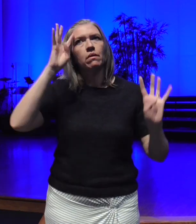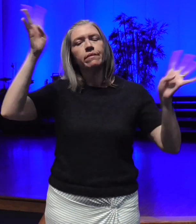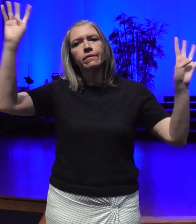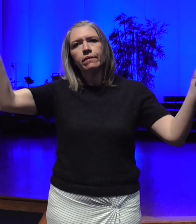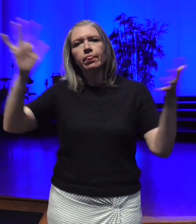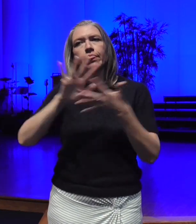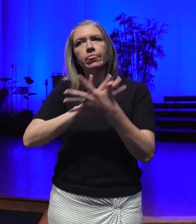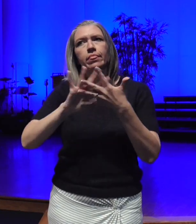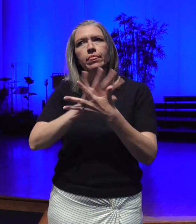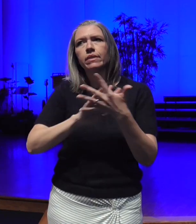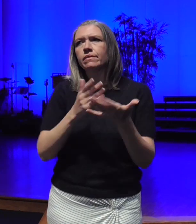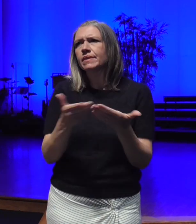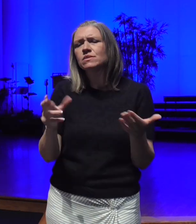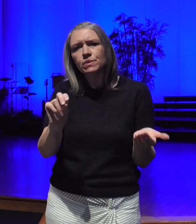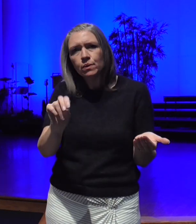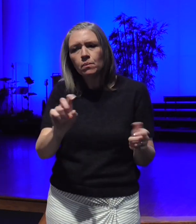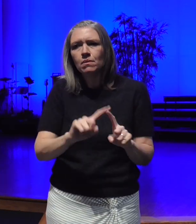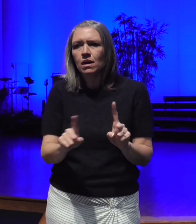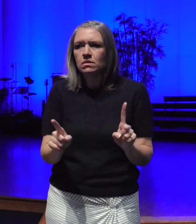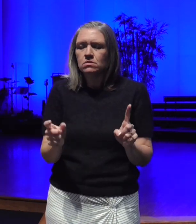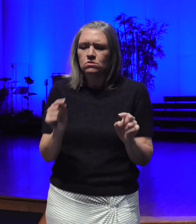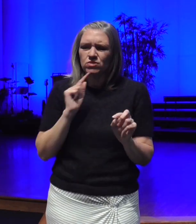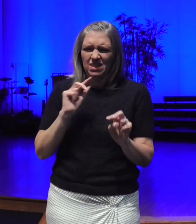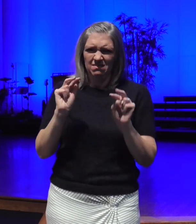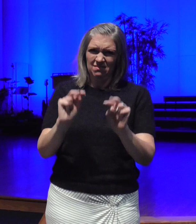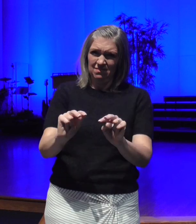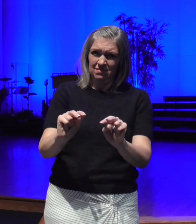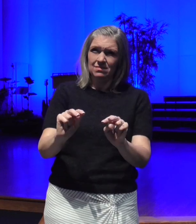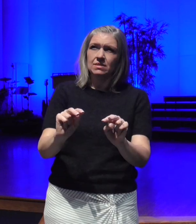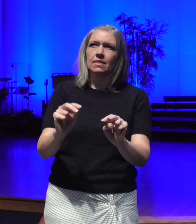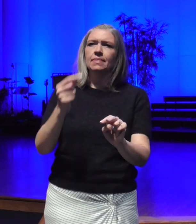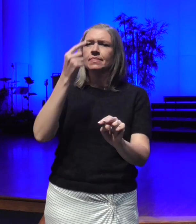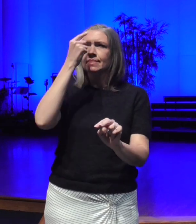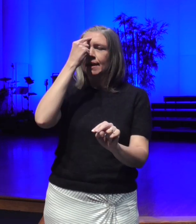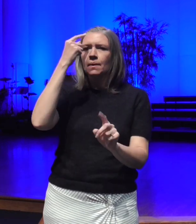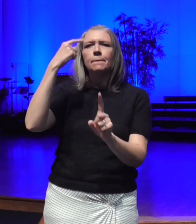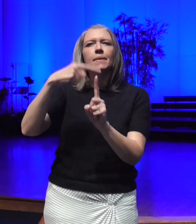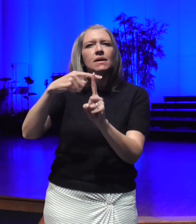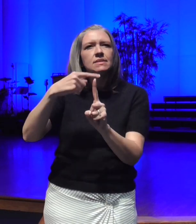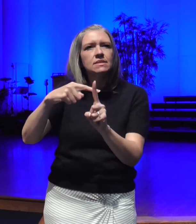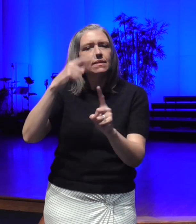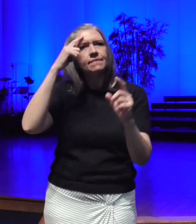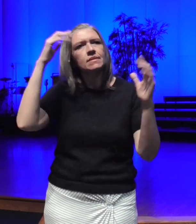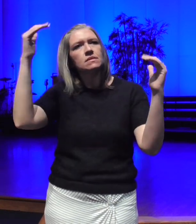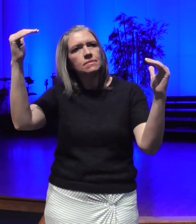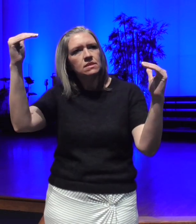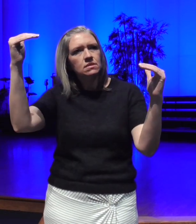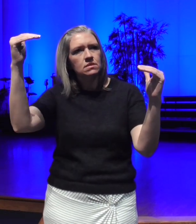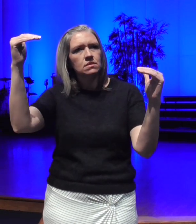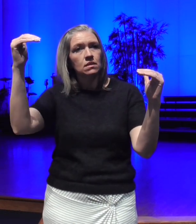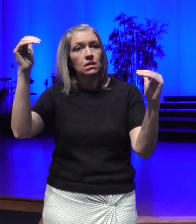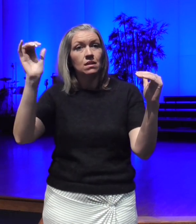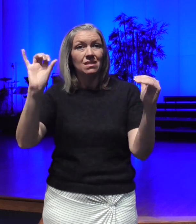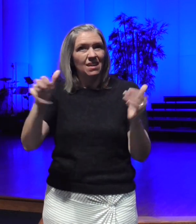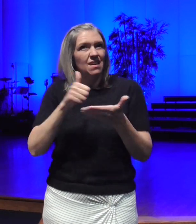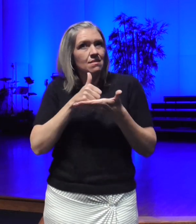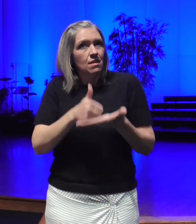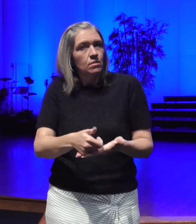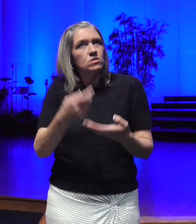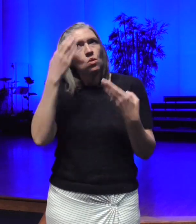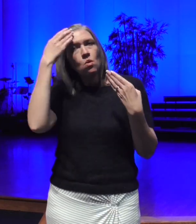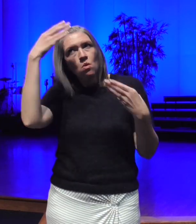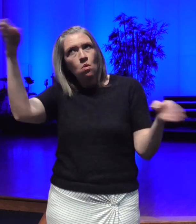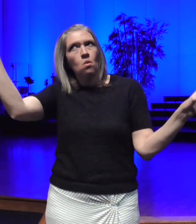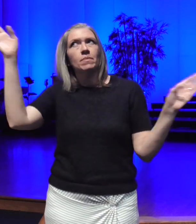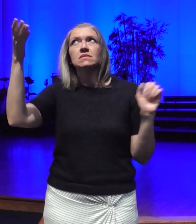not. However, to live with that positive expectancy is a way to be open to the